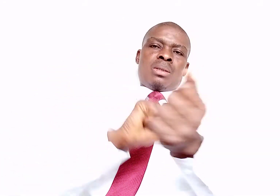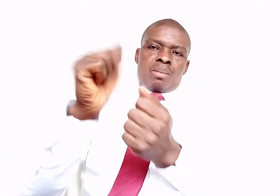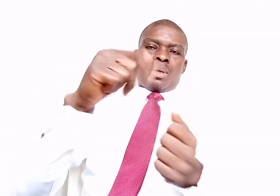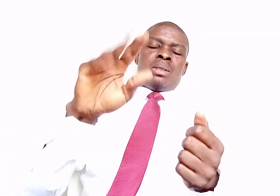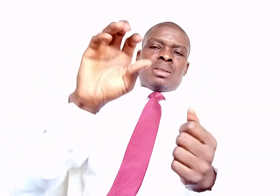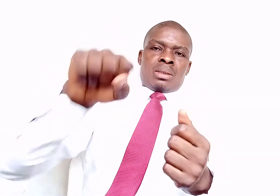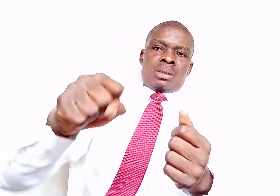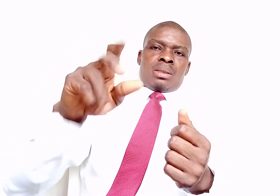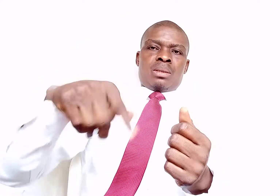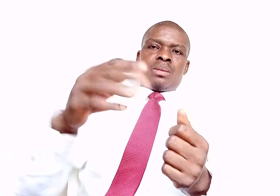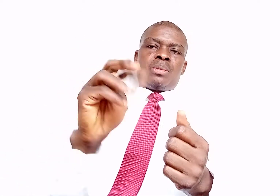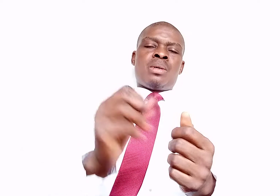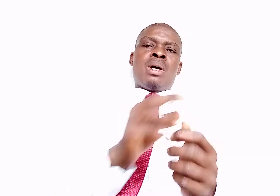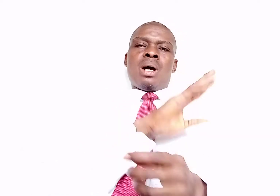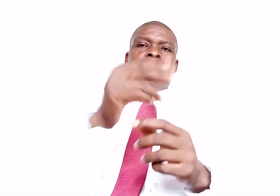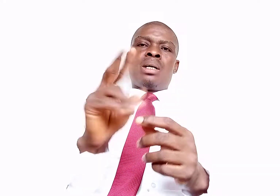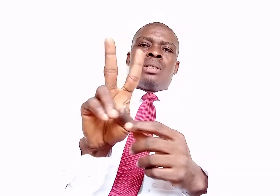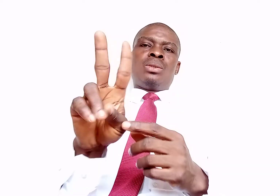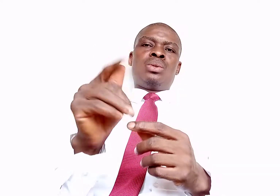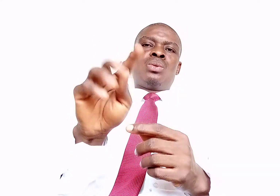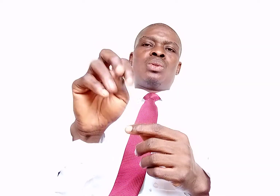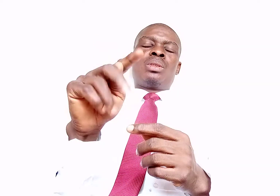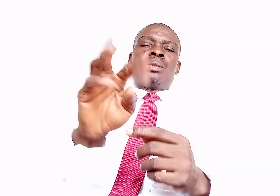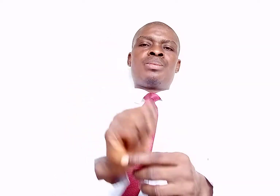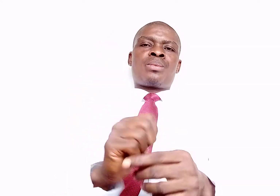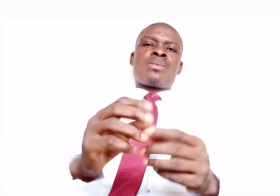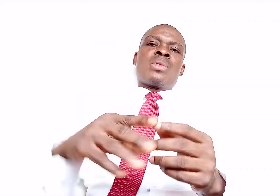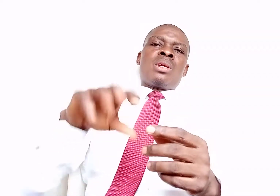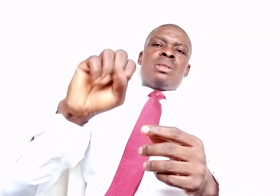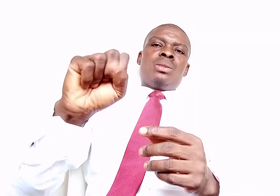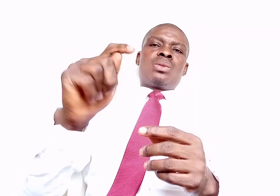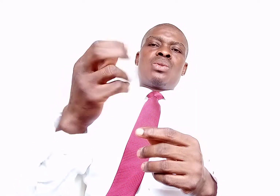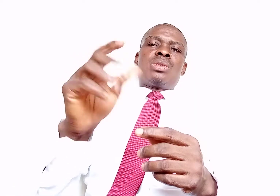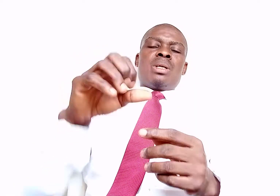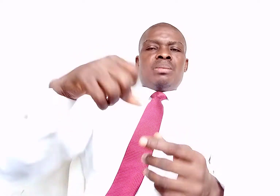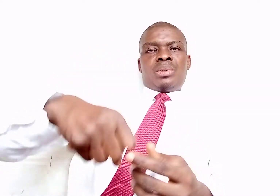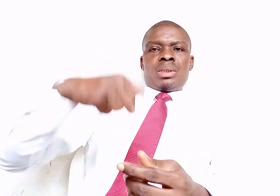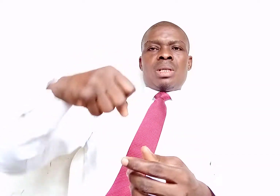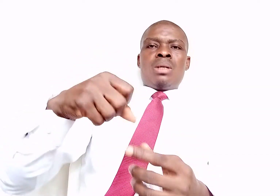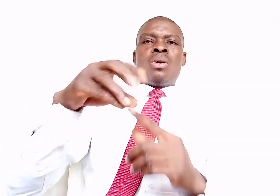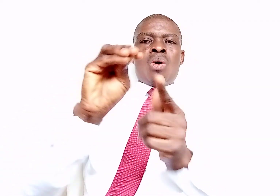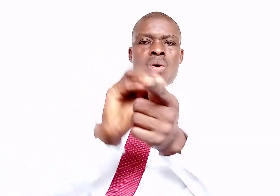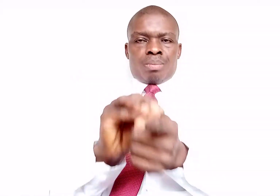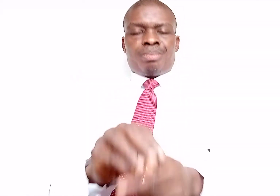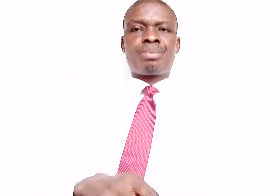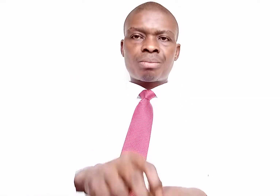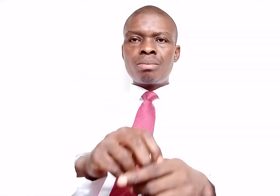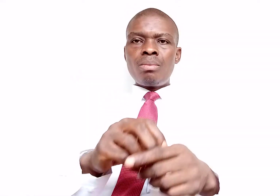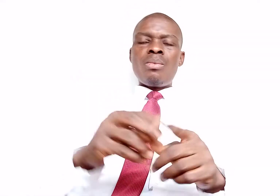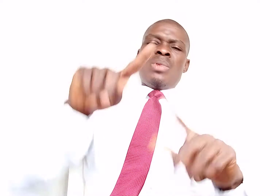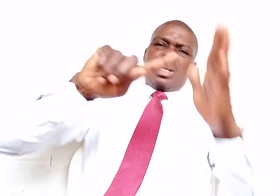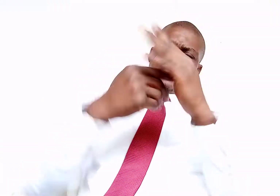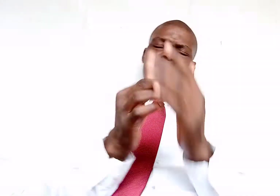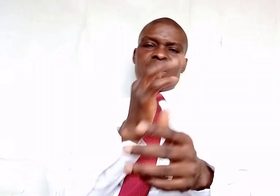semen and urine. Scrotal sac or scrotum. This is a bag